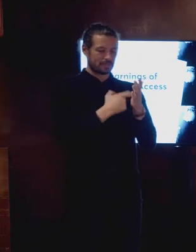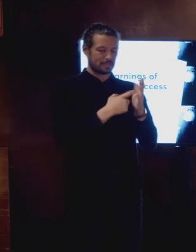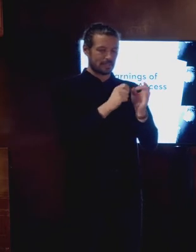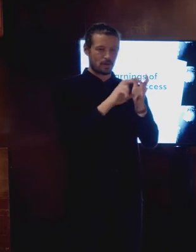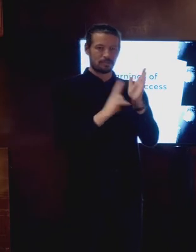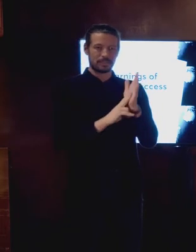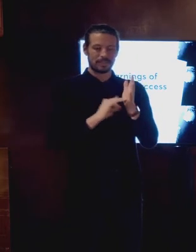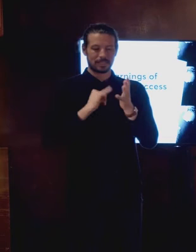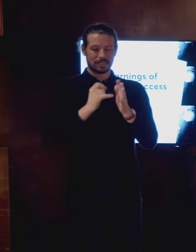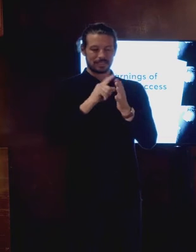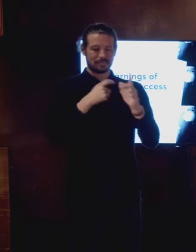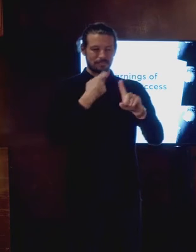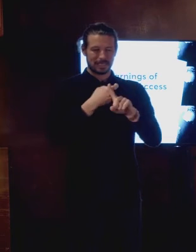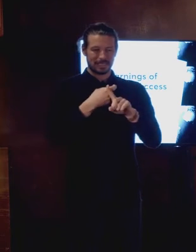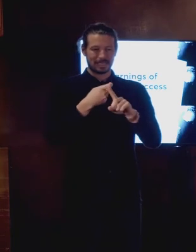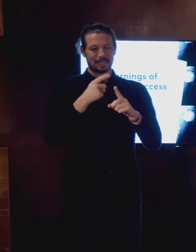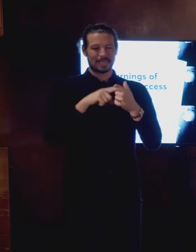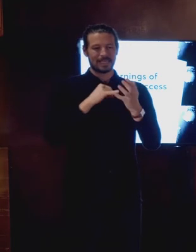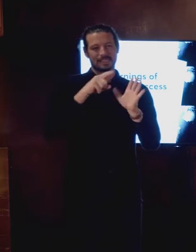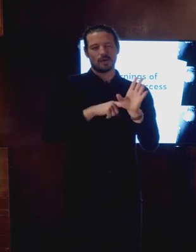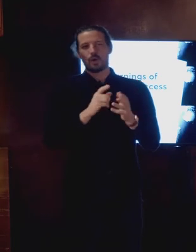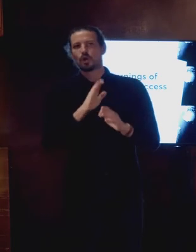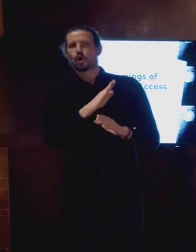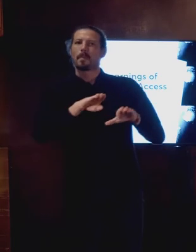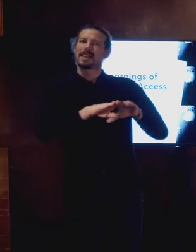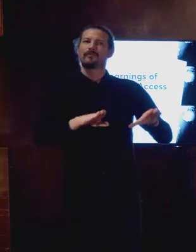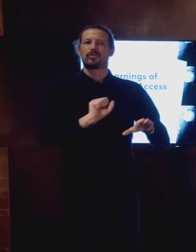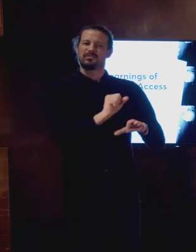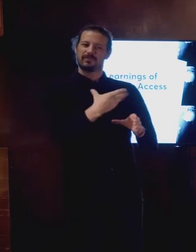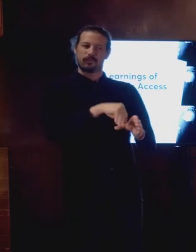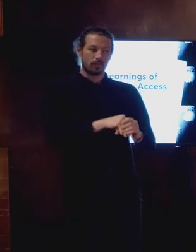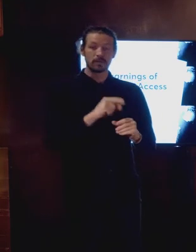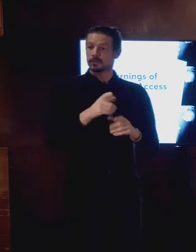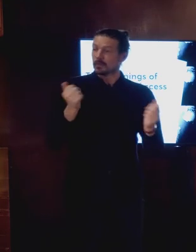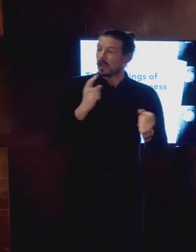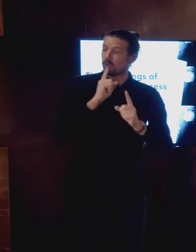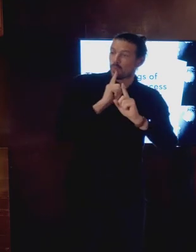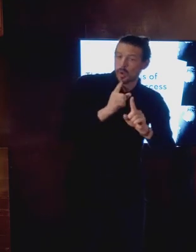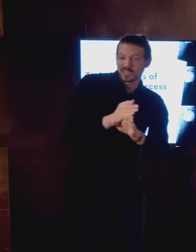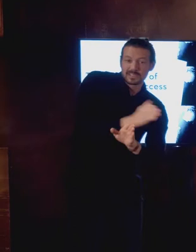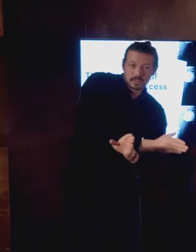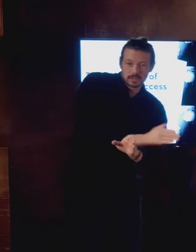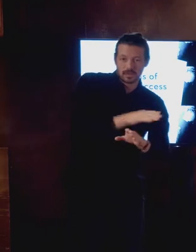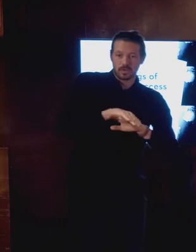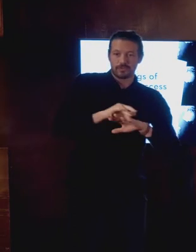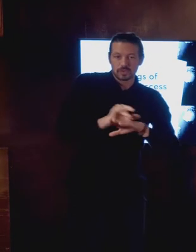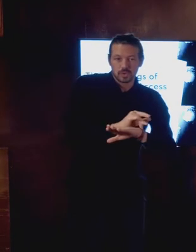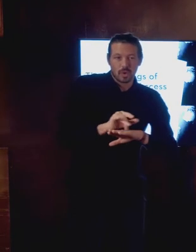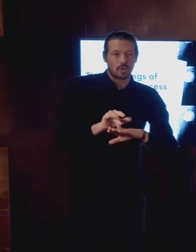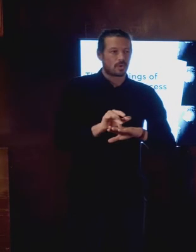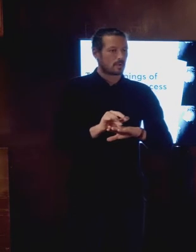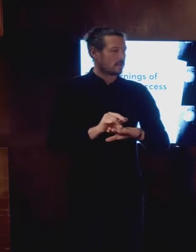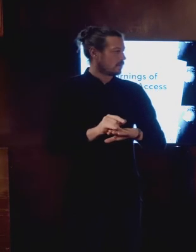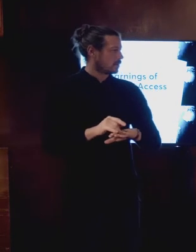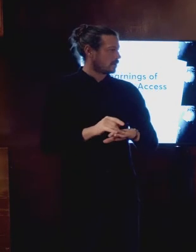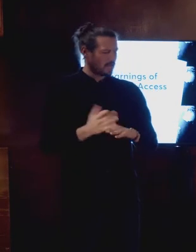Speakeasy, Your Platform program, and she had all the warnings for her show, and I think, I'm not sure whether